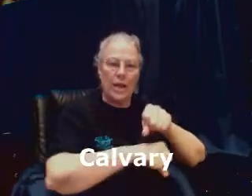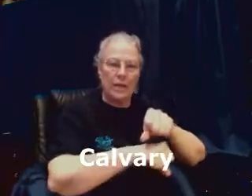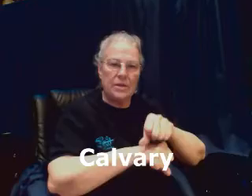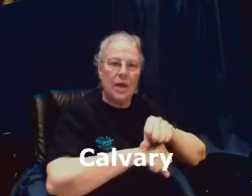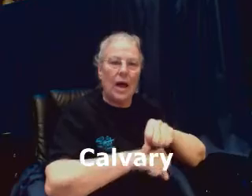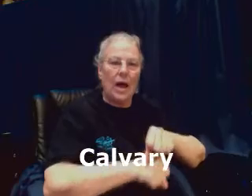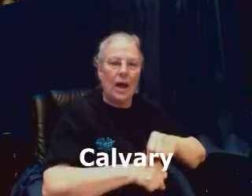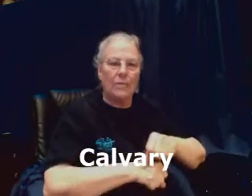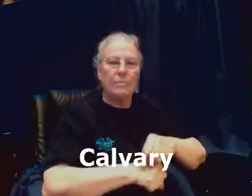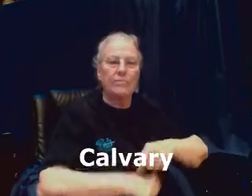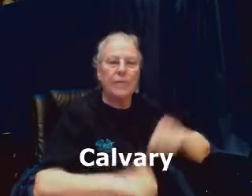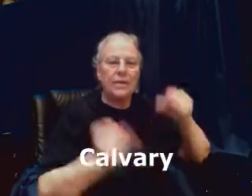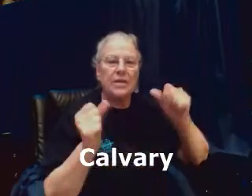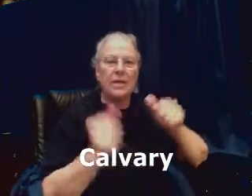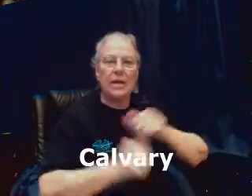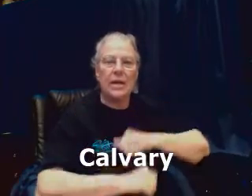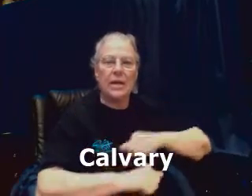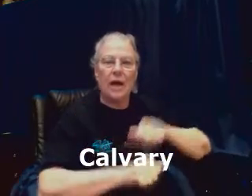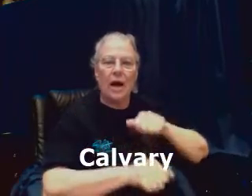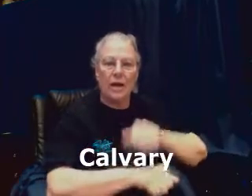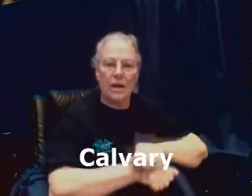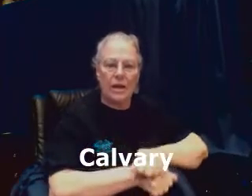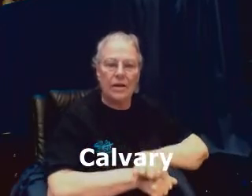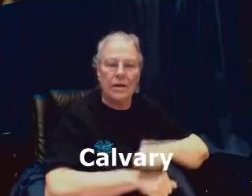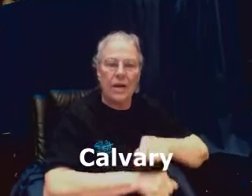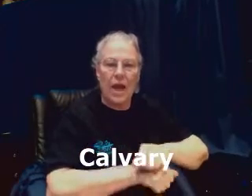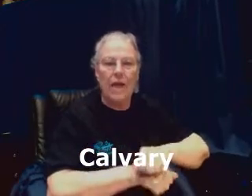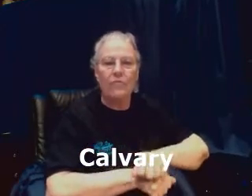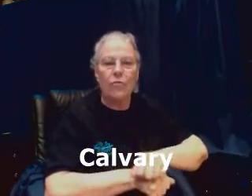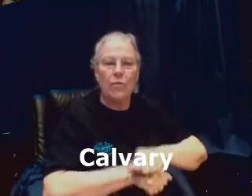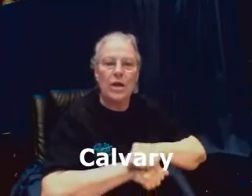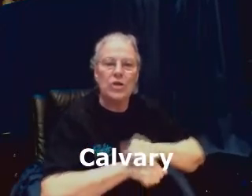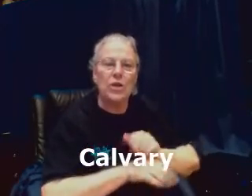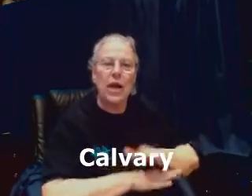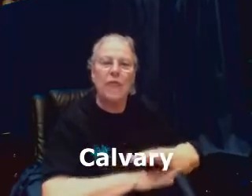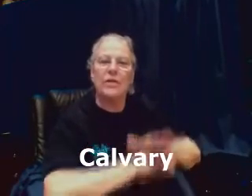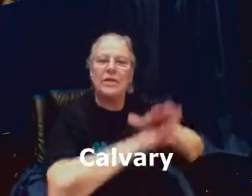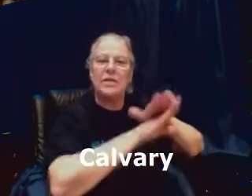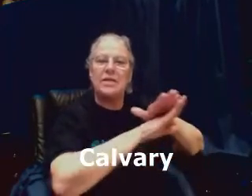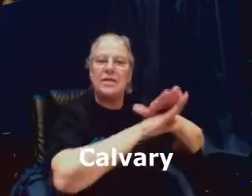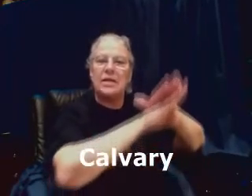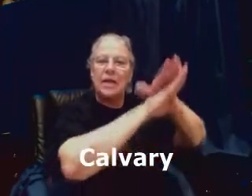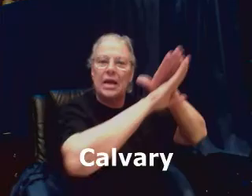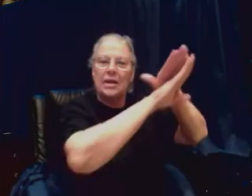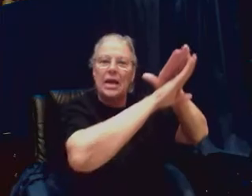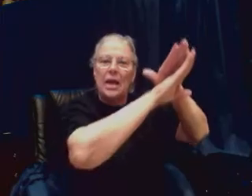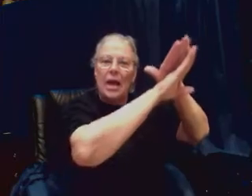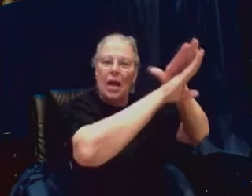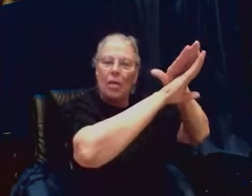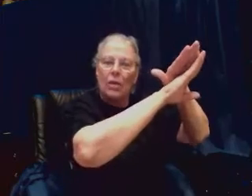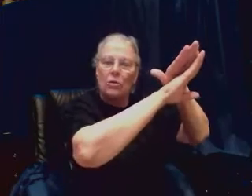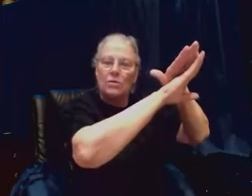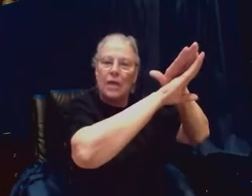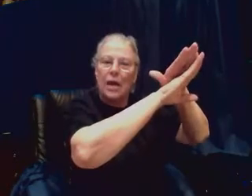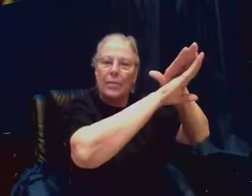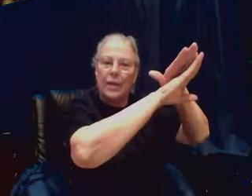hands basically in an A formation, and then designate how it goes